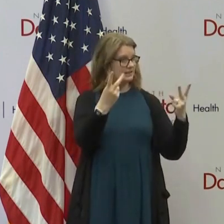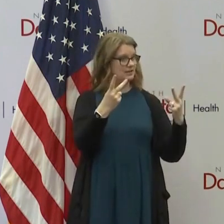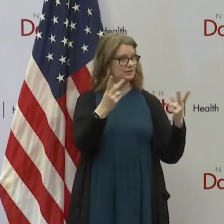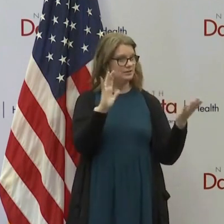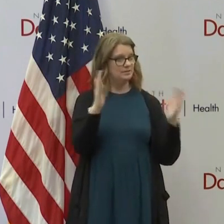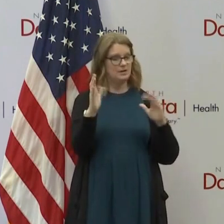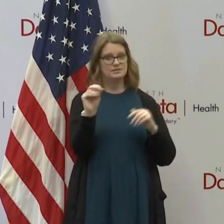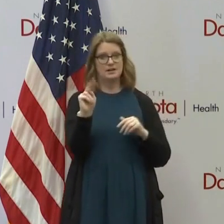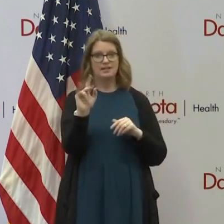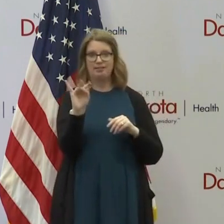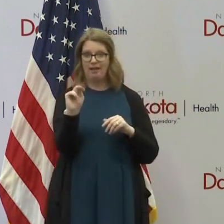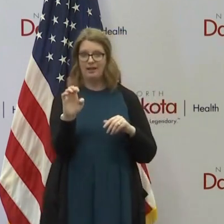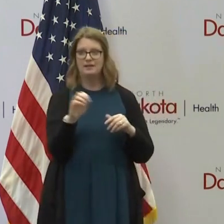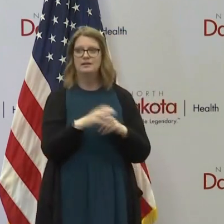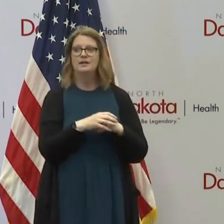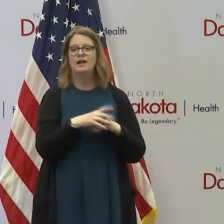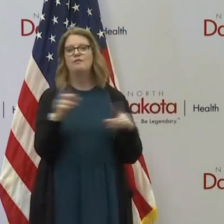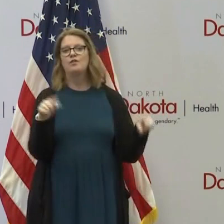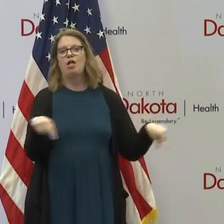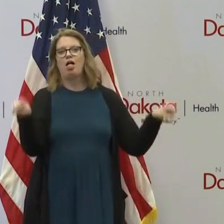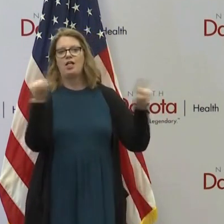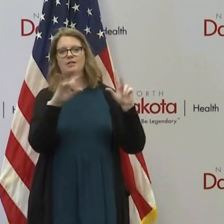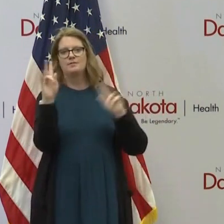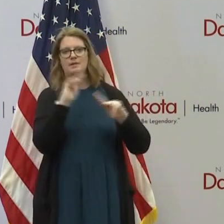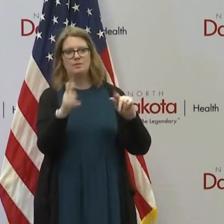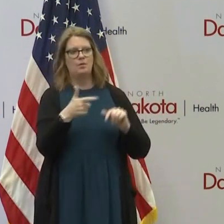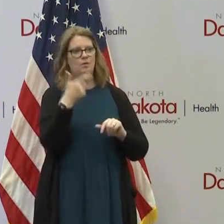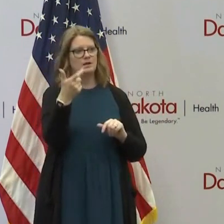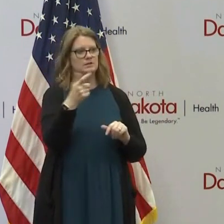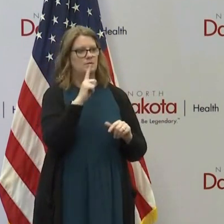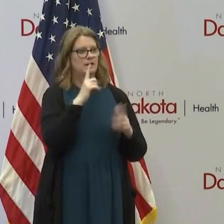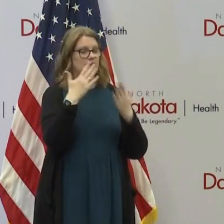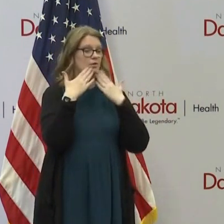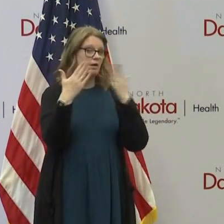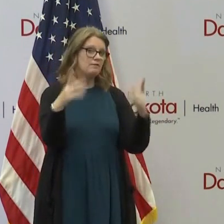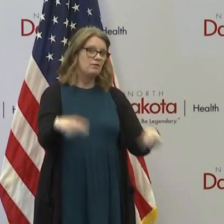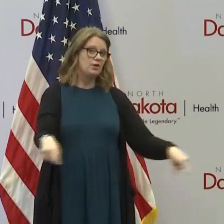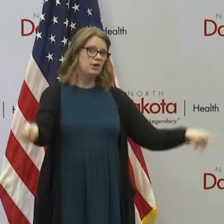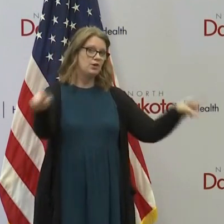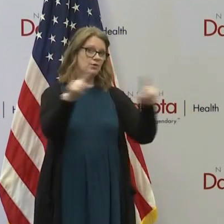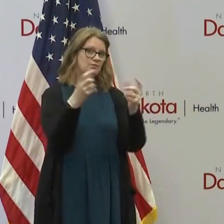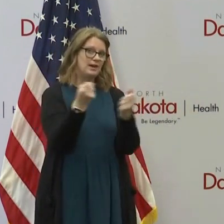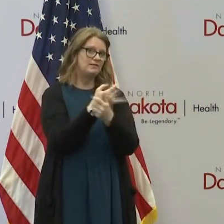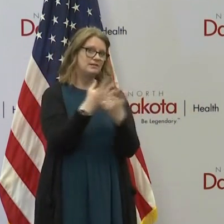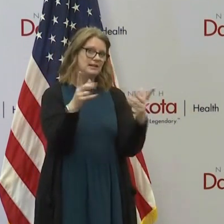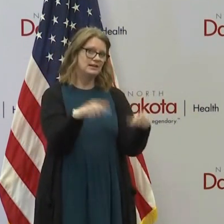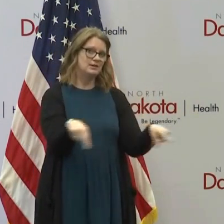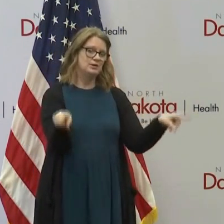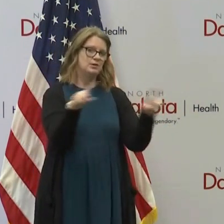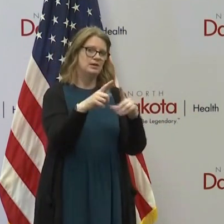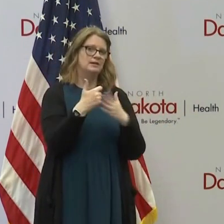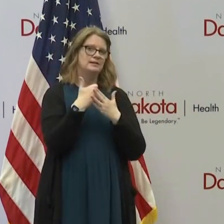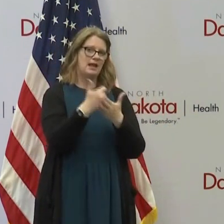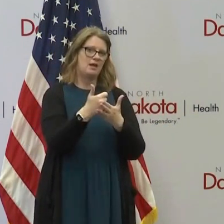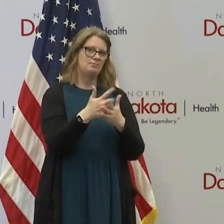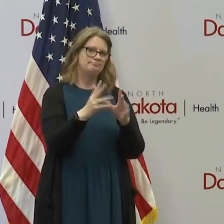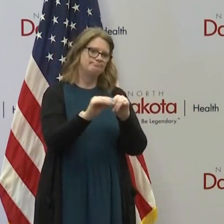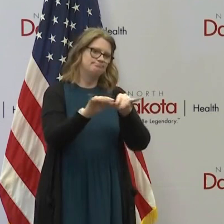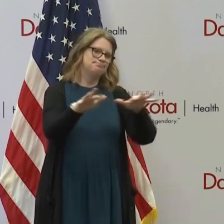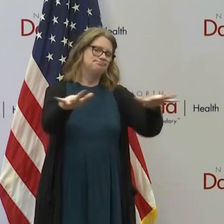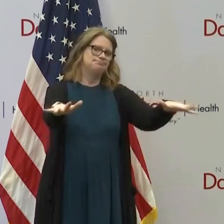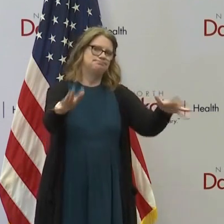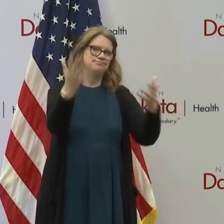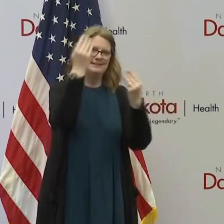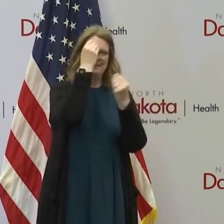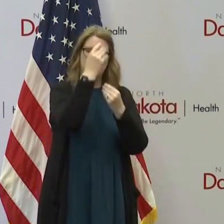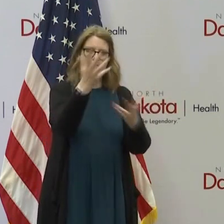online. And for all of our viewers, grateful for you, for everything you're doing to help spread information. I've